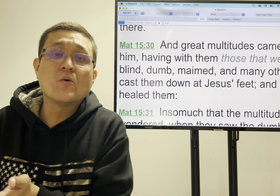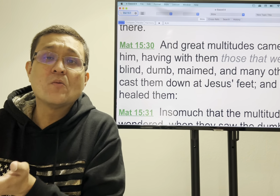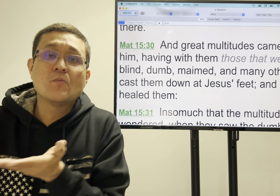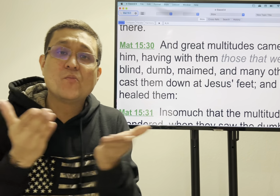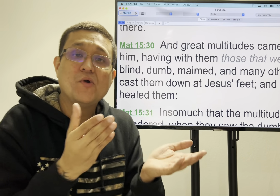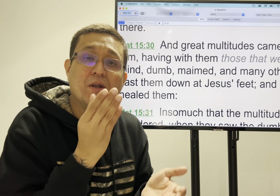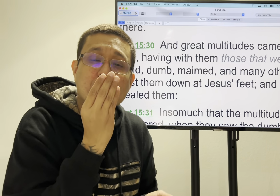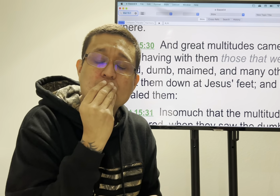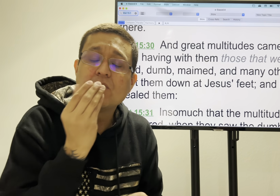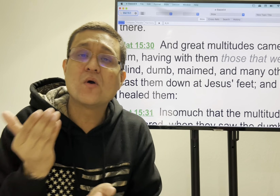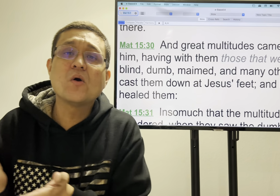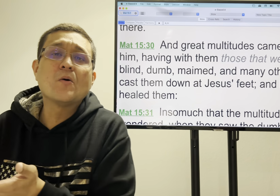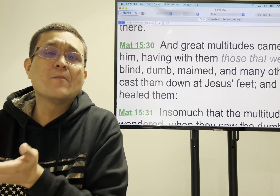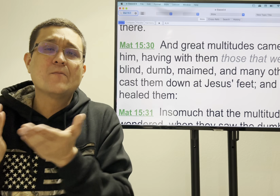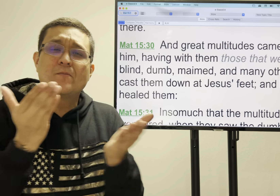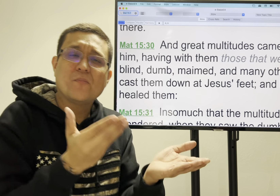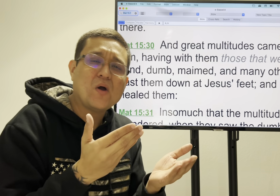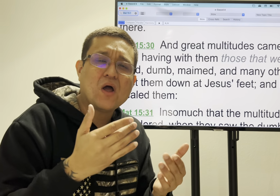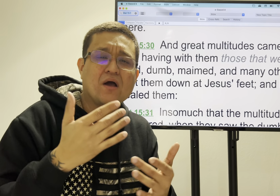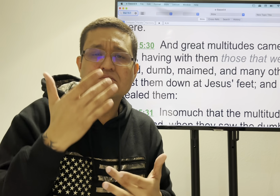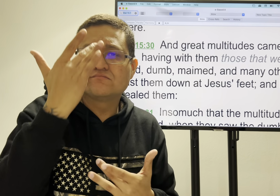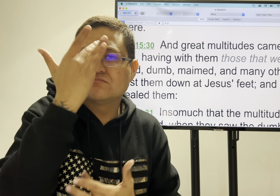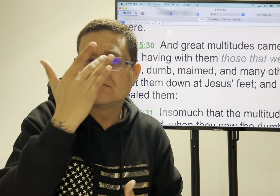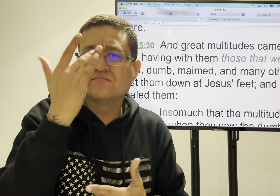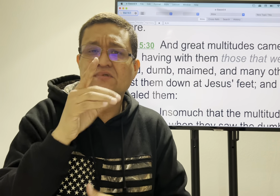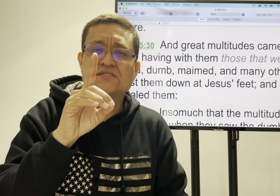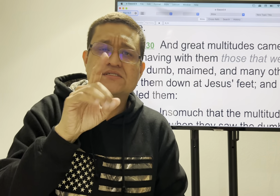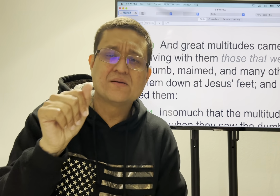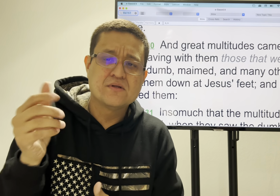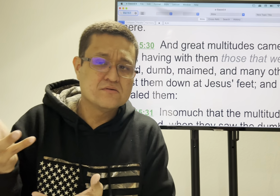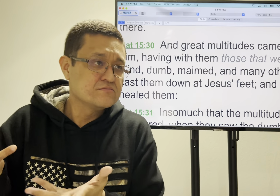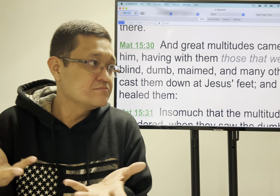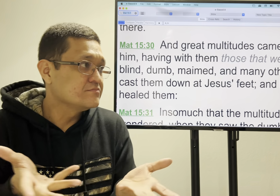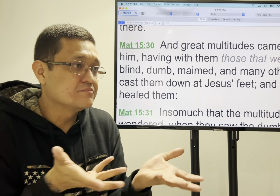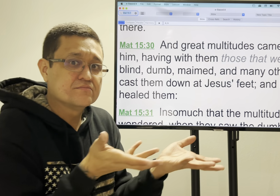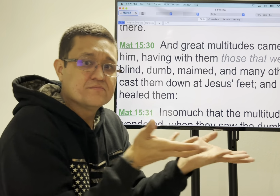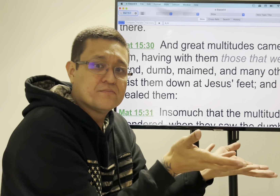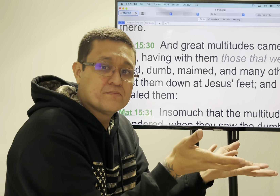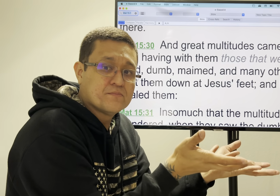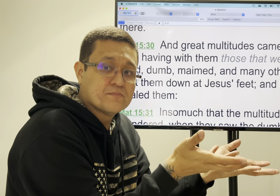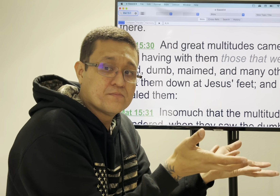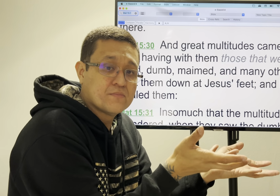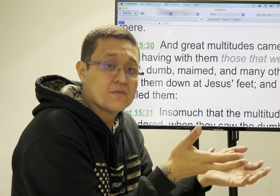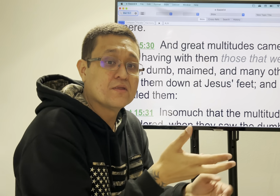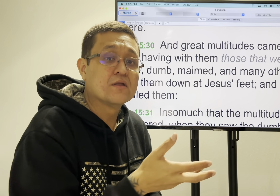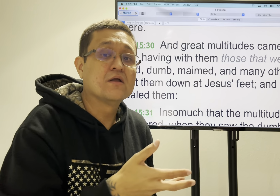They brought the blind people, the dumb people, the maimed people, the lame people, and they brought them to Jesus' feet.